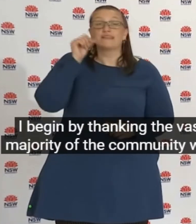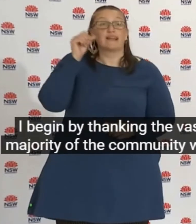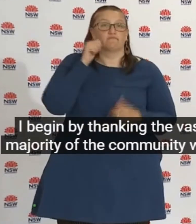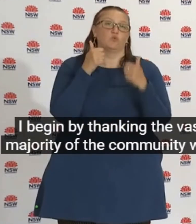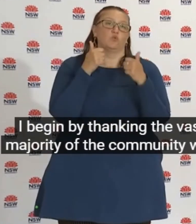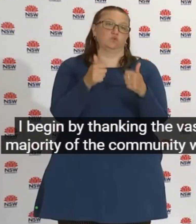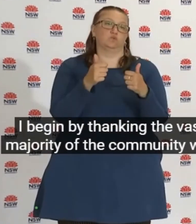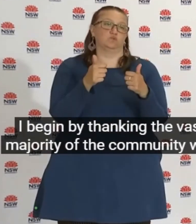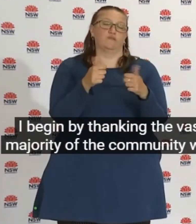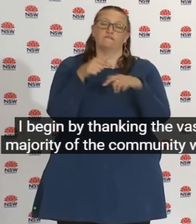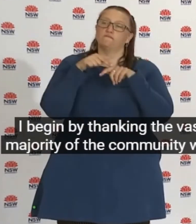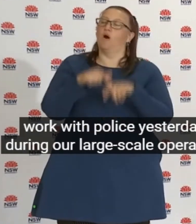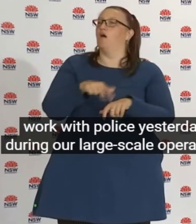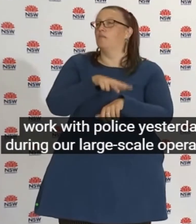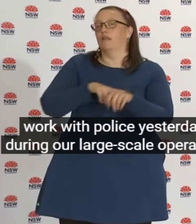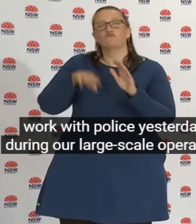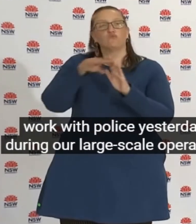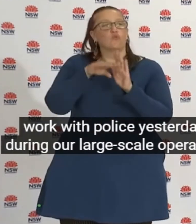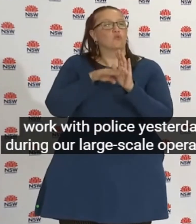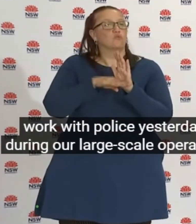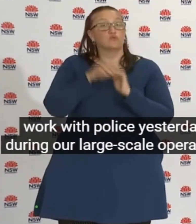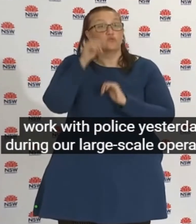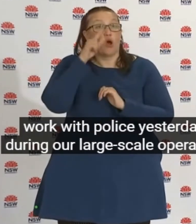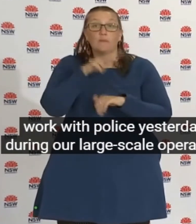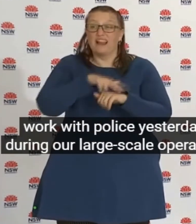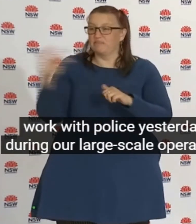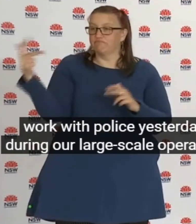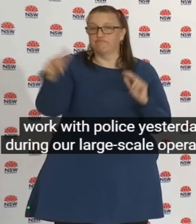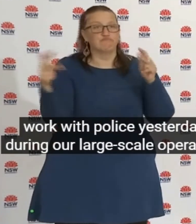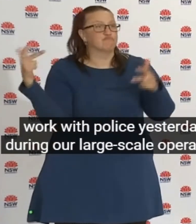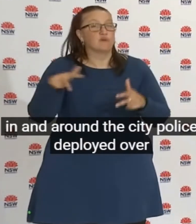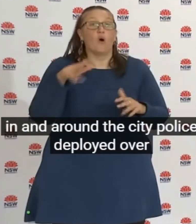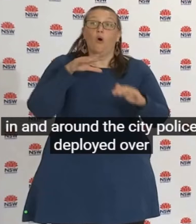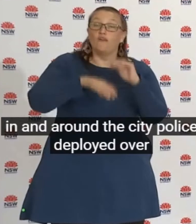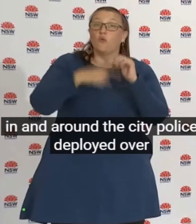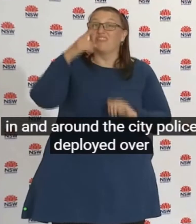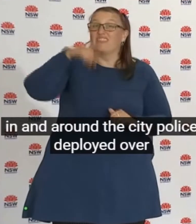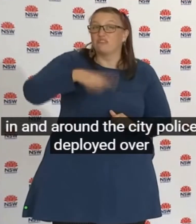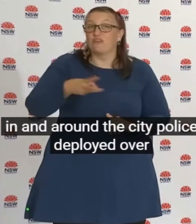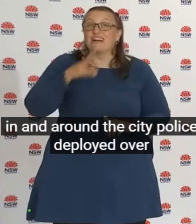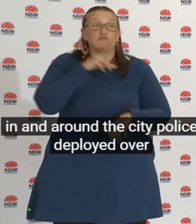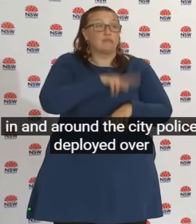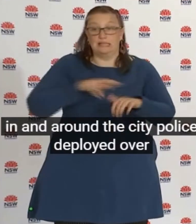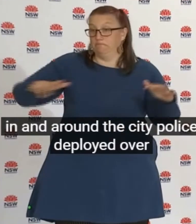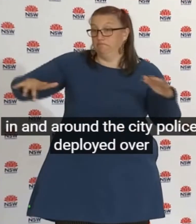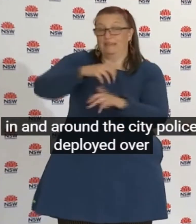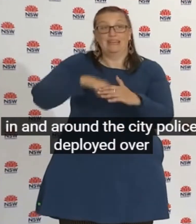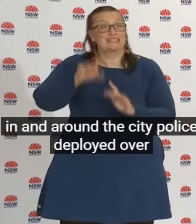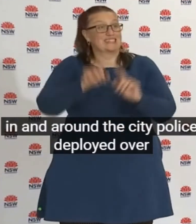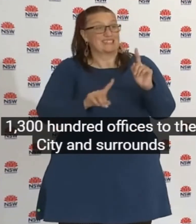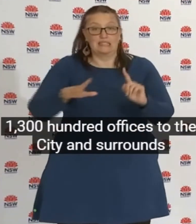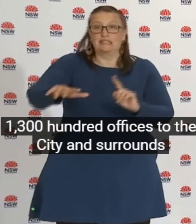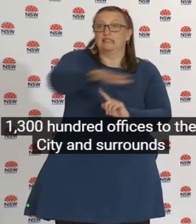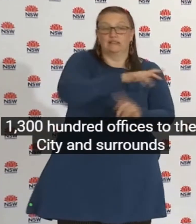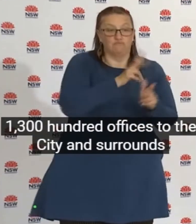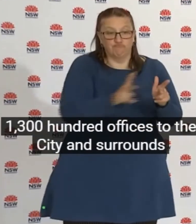large-scale operation in and around the city. Police deployed over 1,300 officers to the city and surrounds. Traffic and Highway